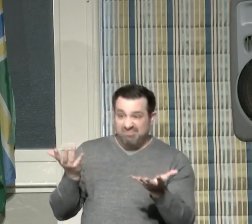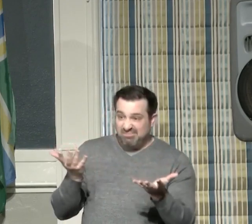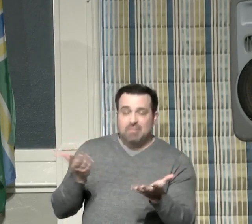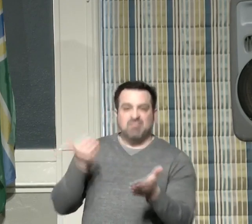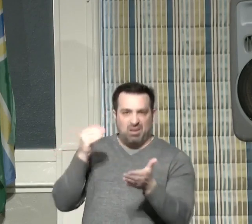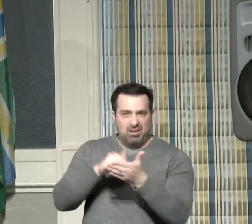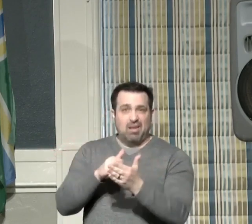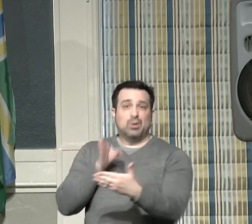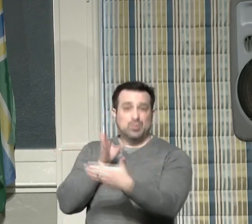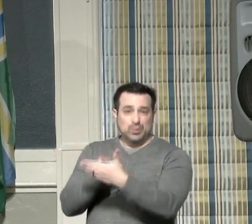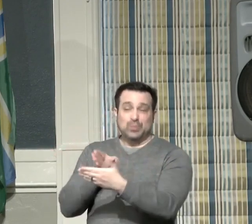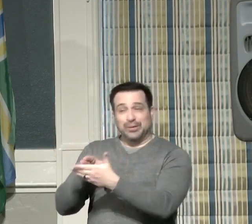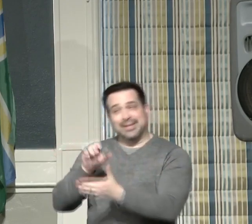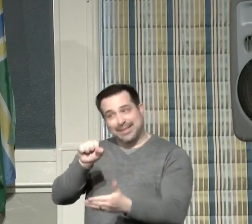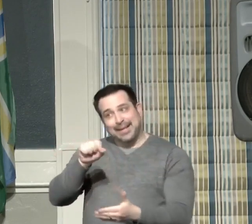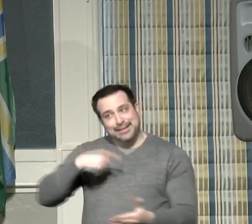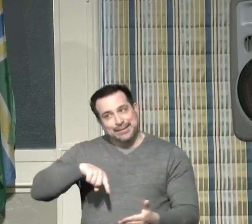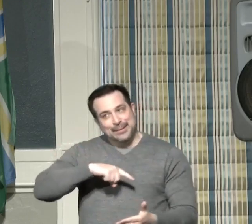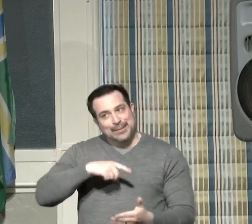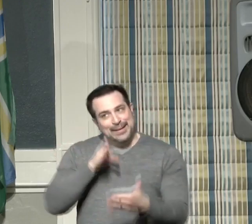we file lawsuits from time to time,